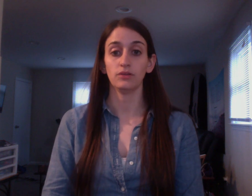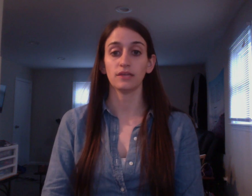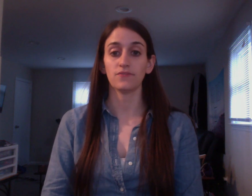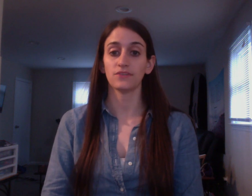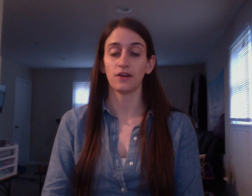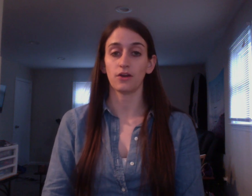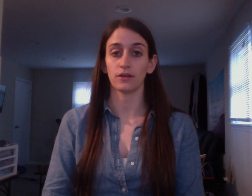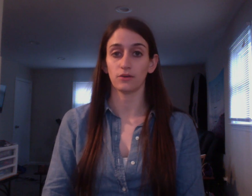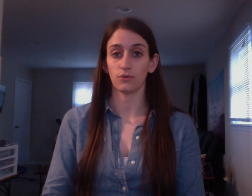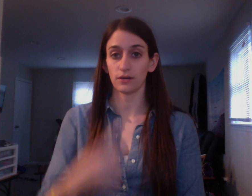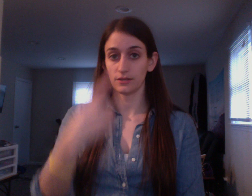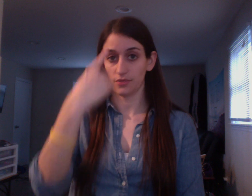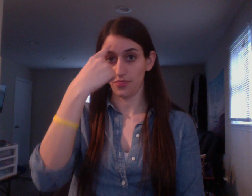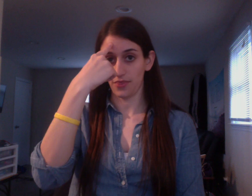Beliefs that are ignored, think,